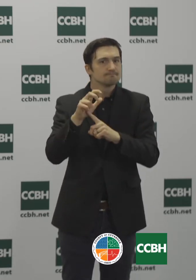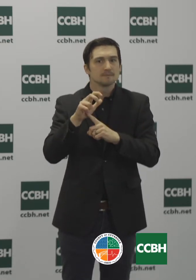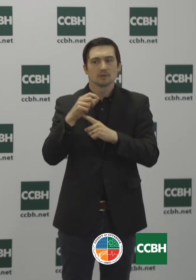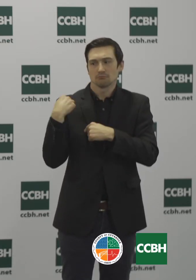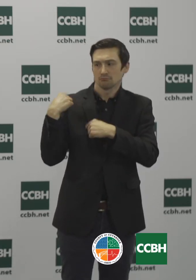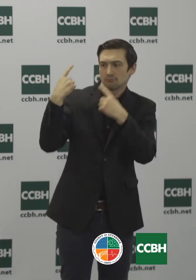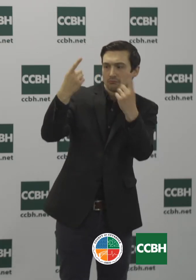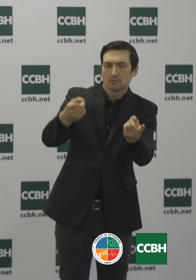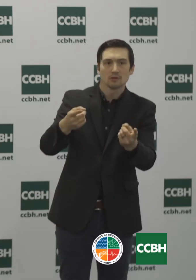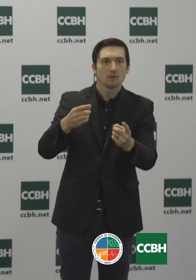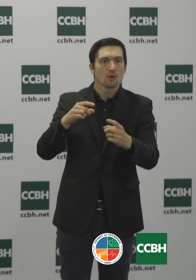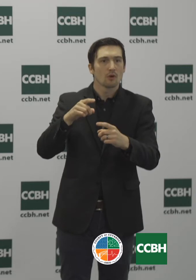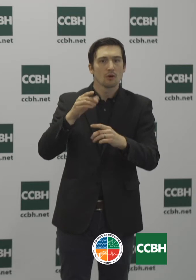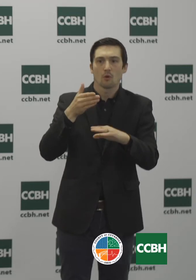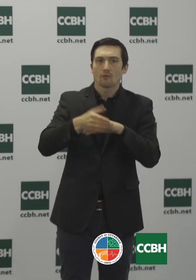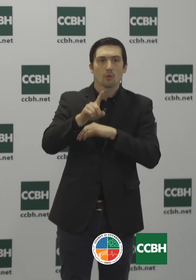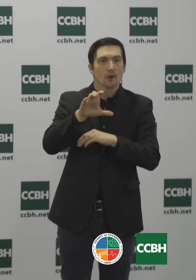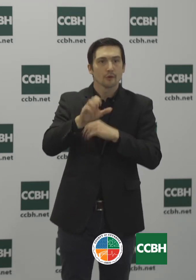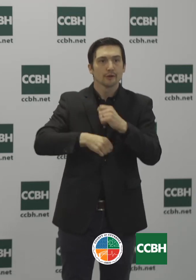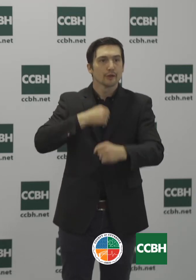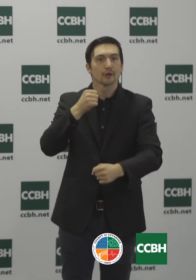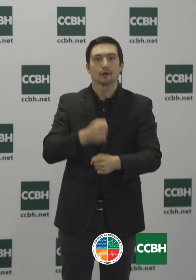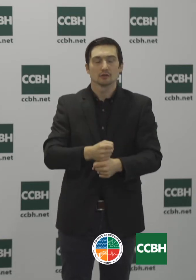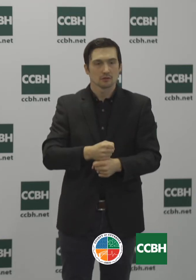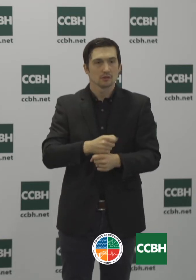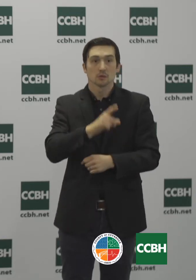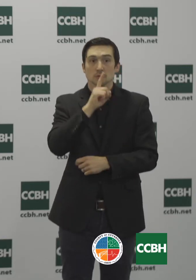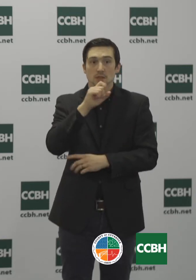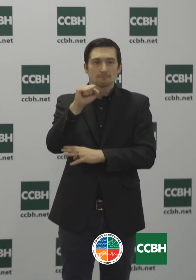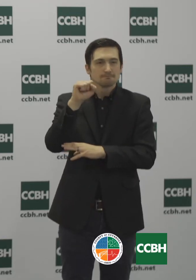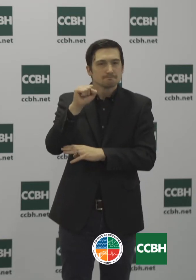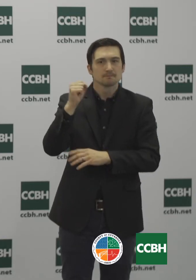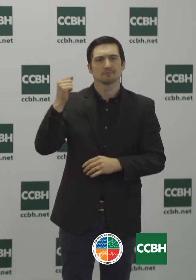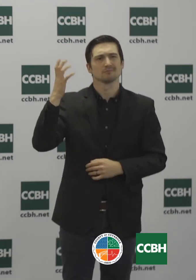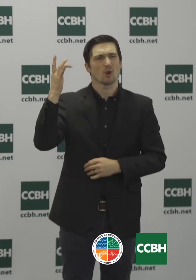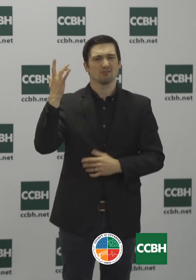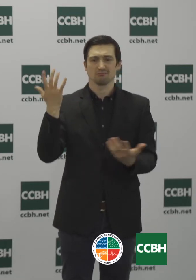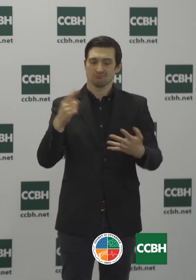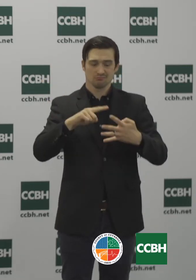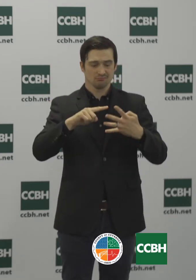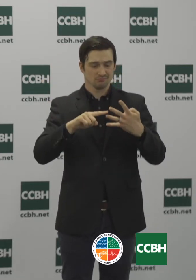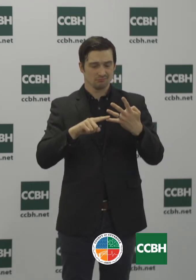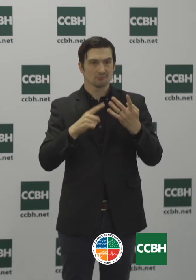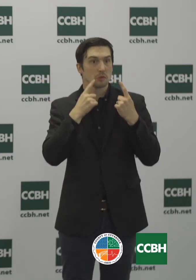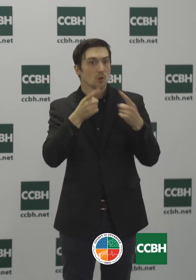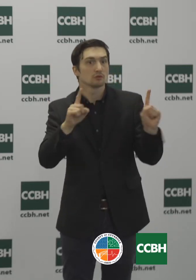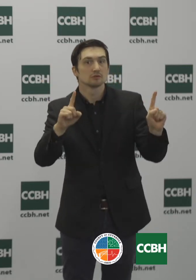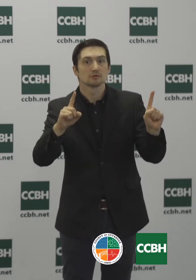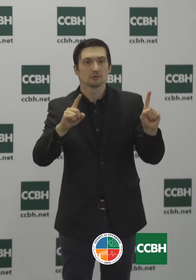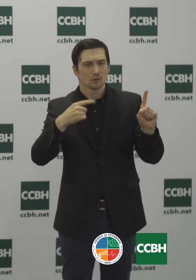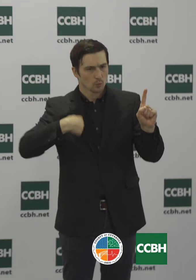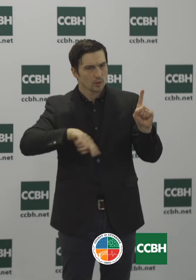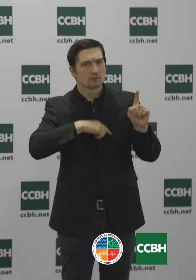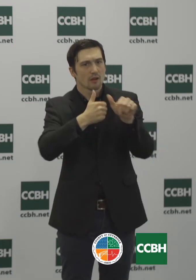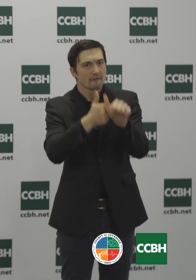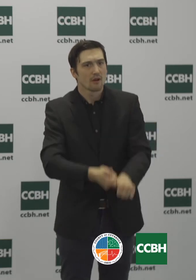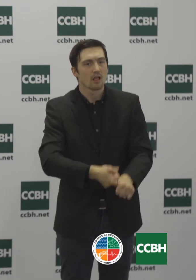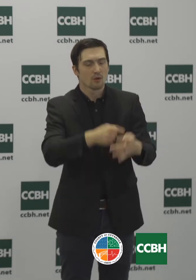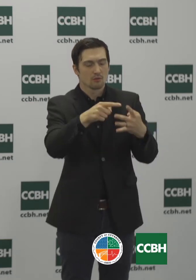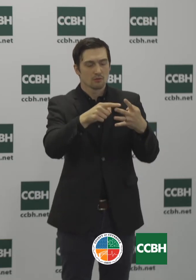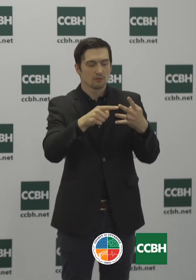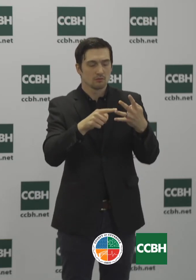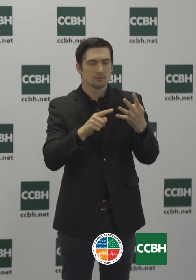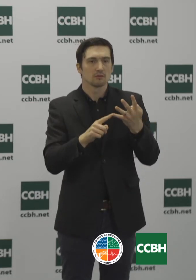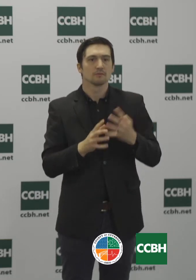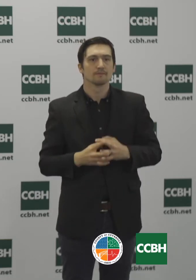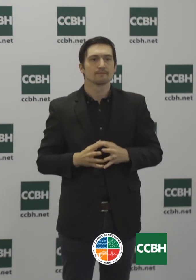over 100 years. They've stood the test of time because they work. With the welcome support of Executive Budish,